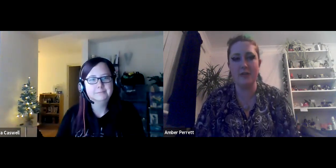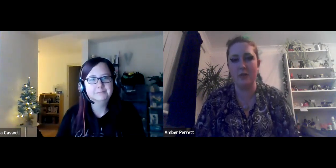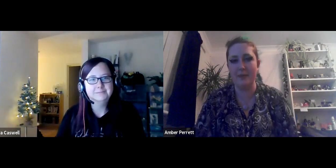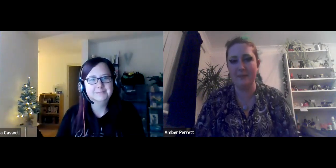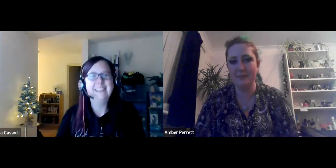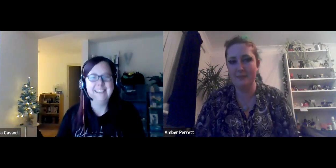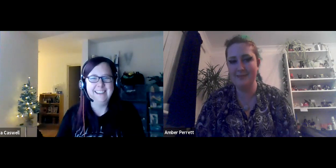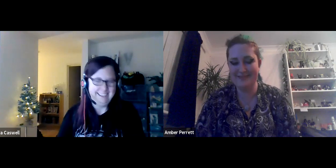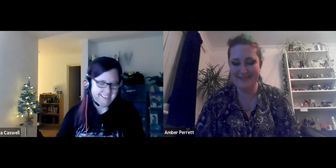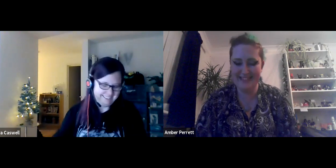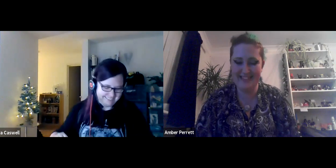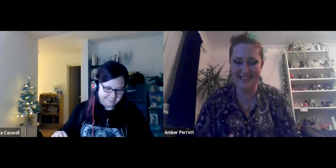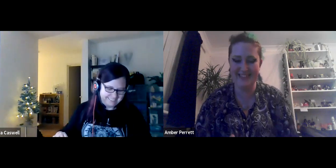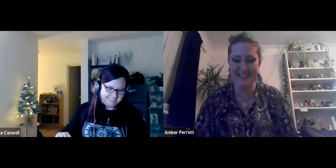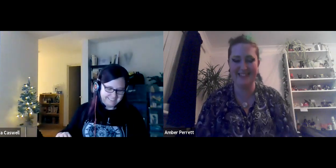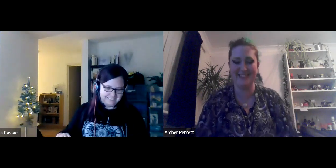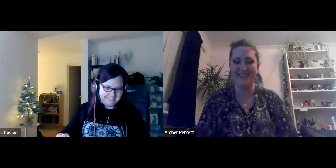dream. yeah.